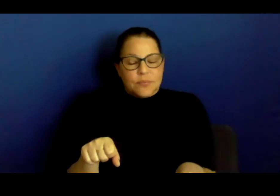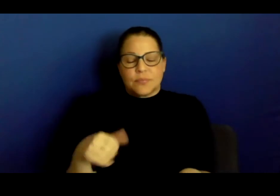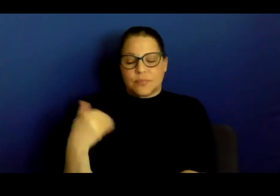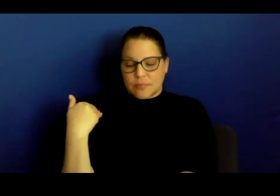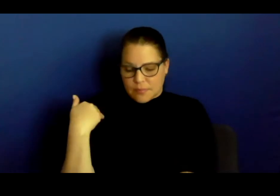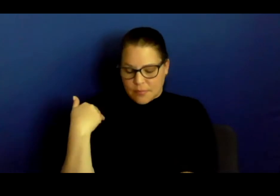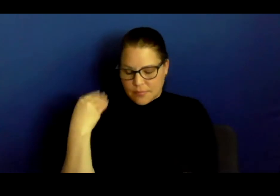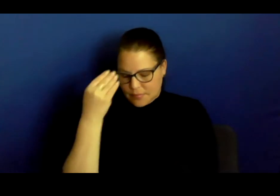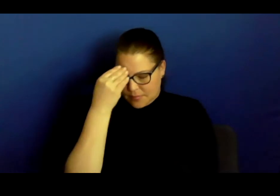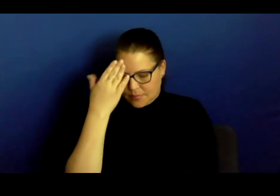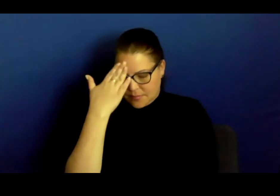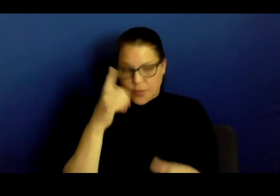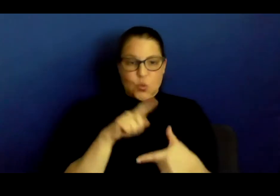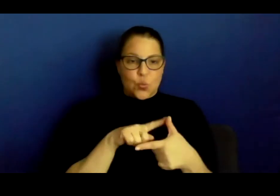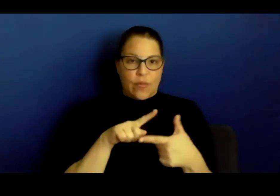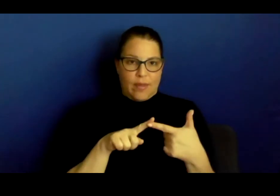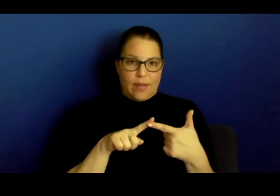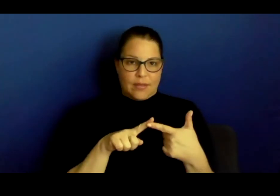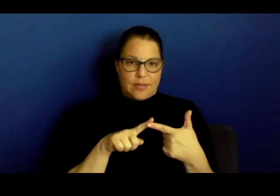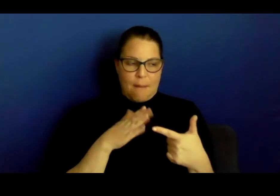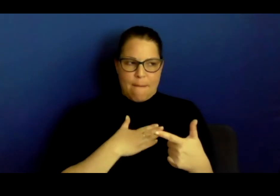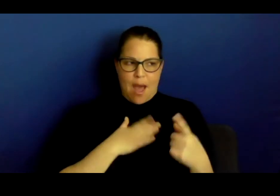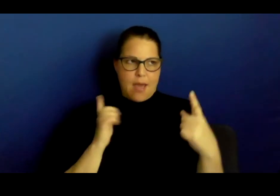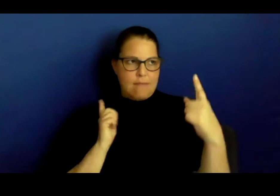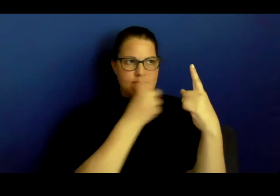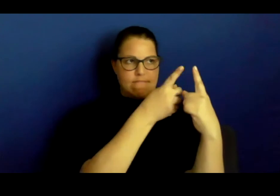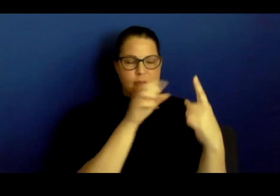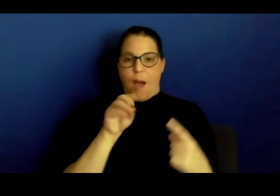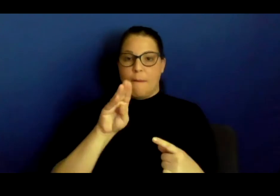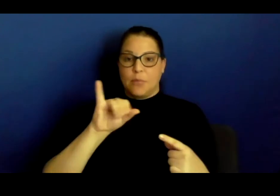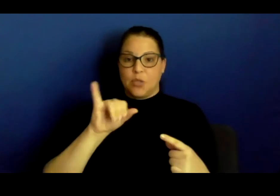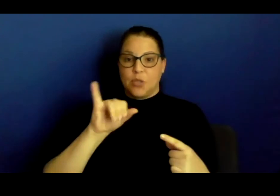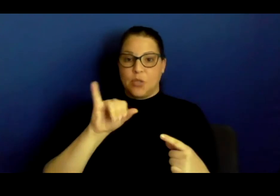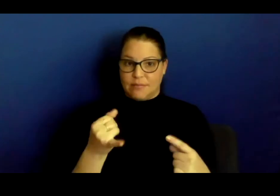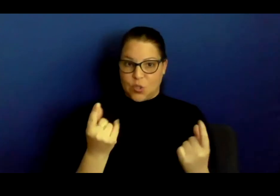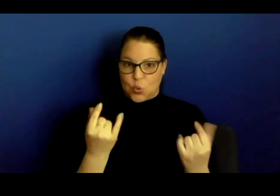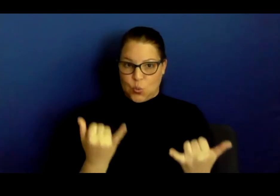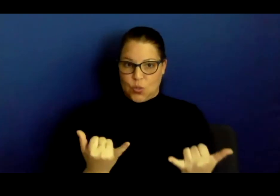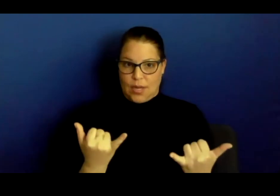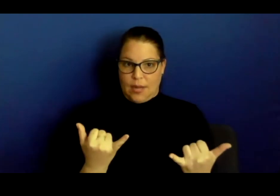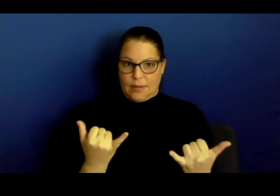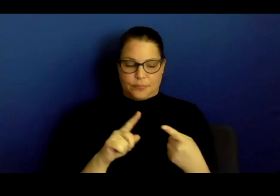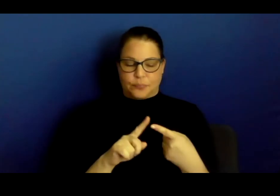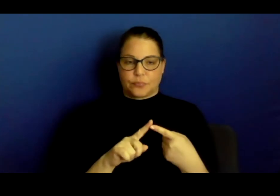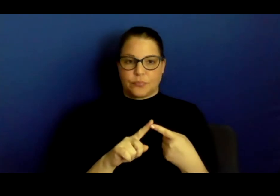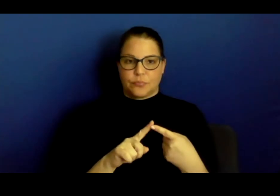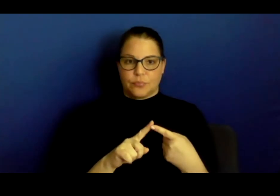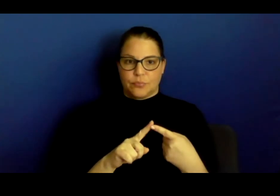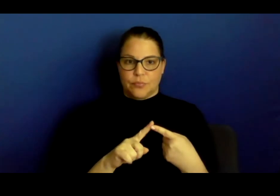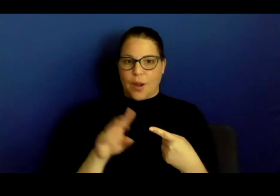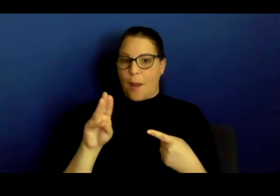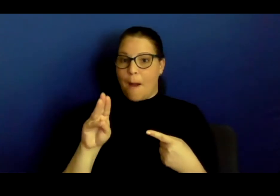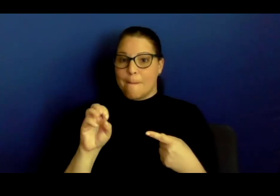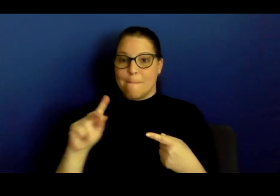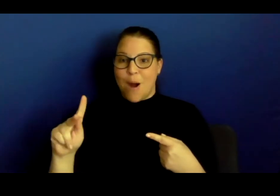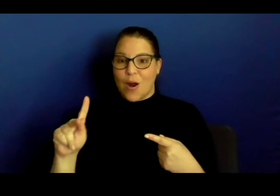two things. What is my objective for today? And secondly, Mark, I promise you this is